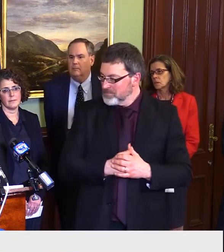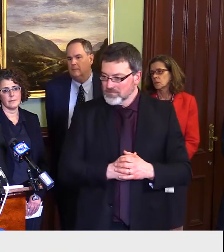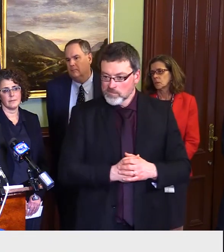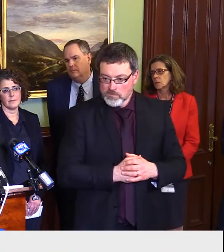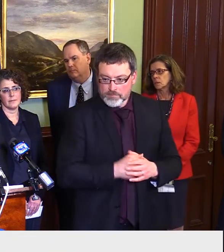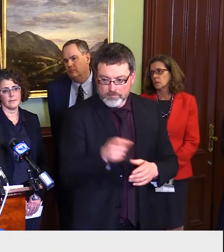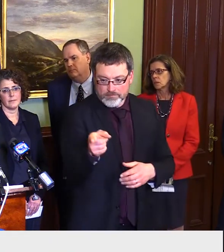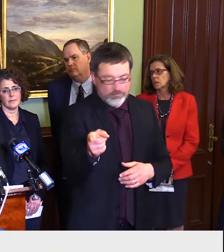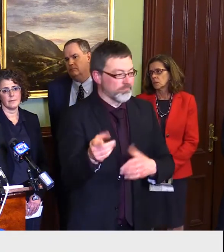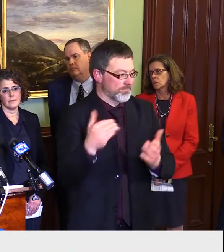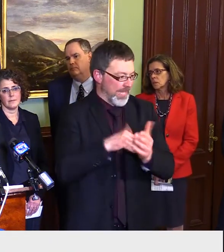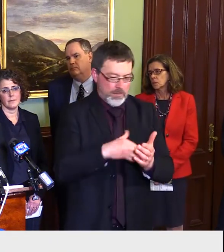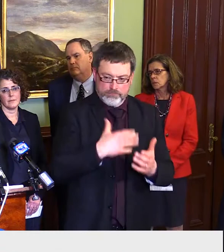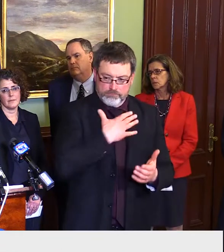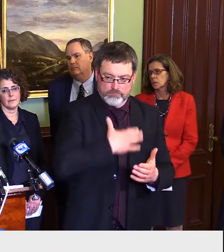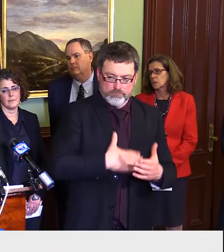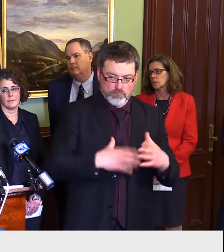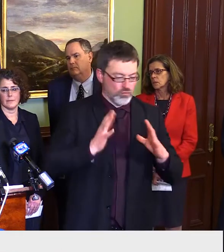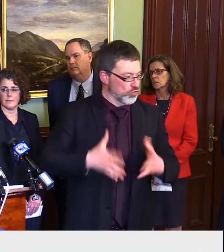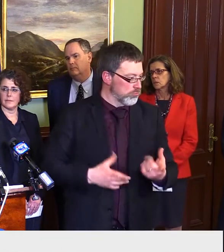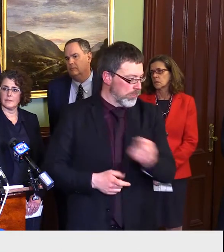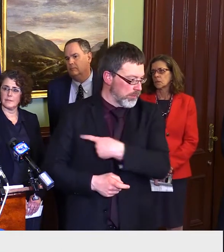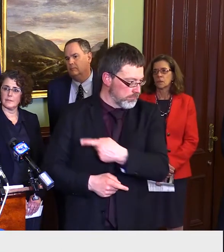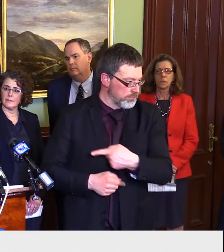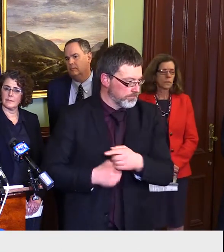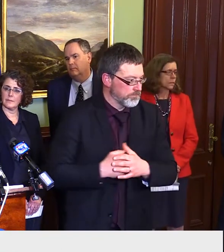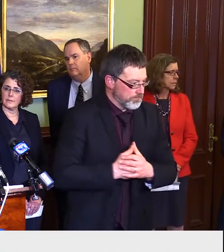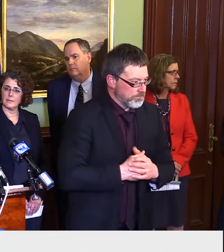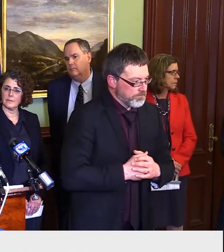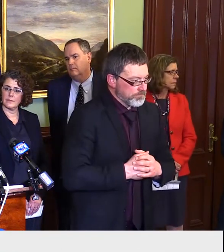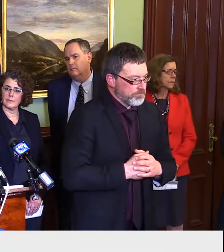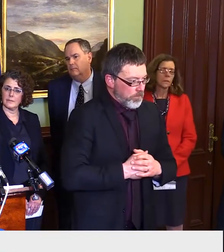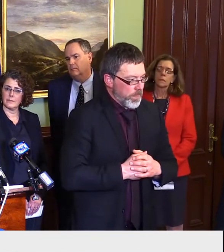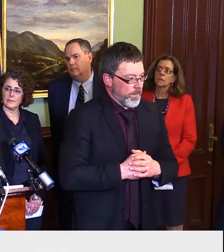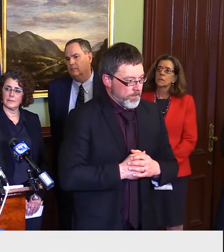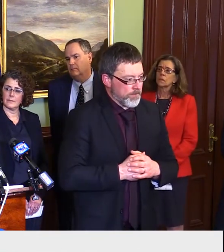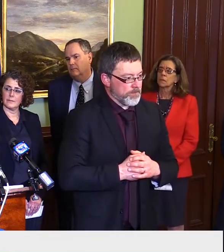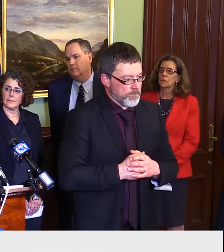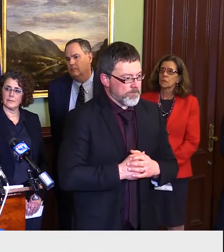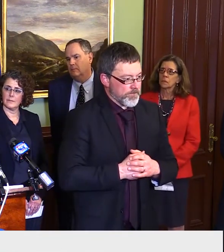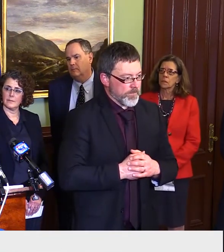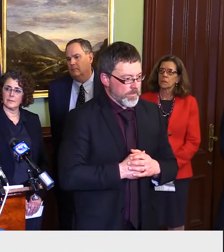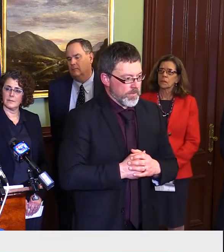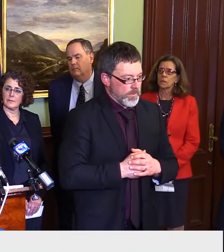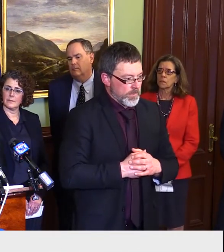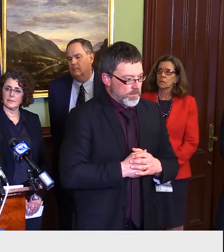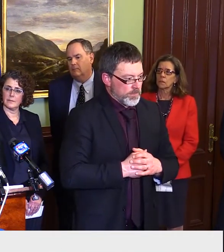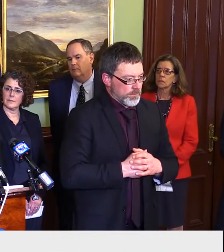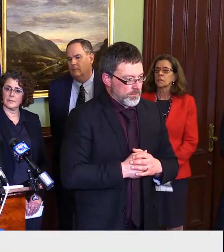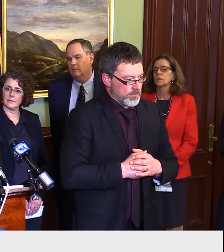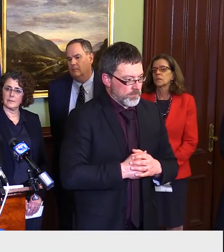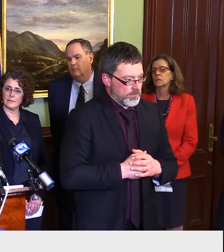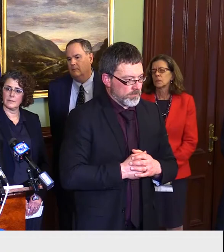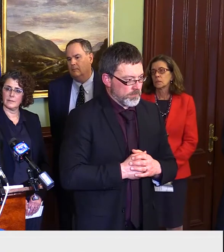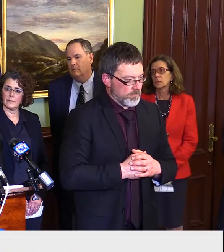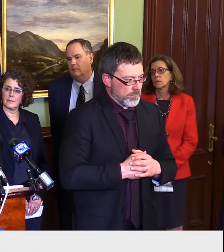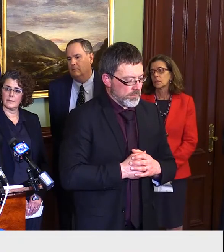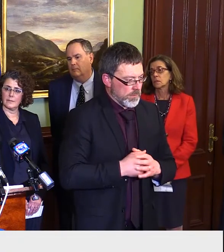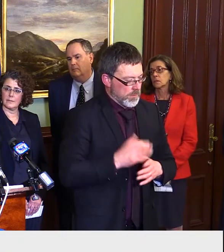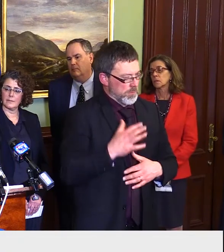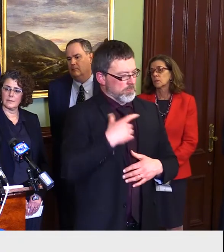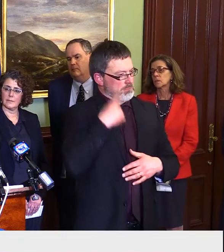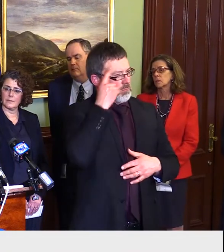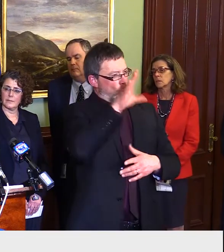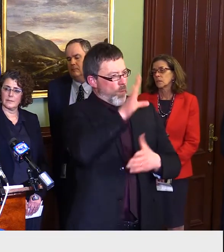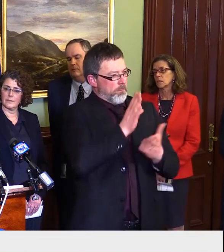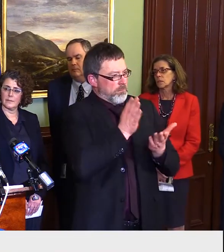other new spending or reallocation measures that you are planning? Yeah, we're going to have to reassess daily. I